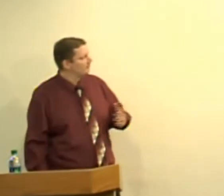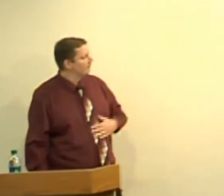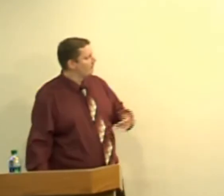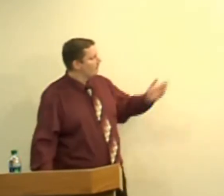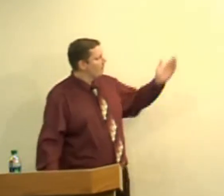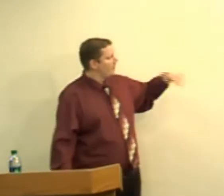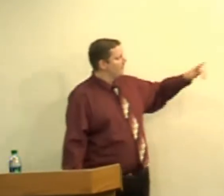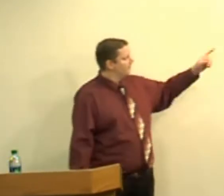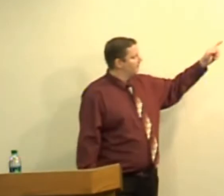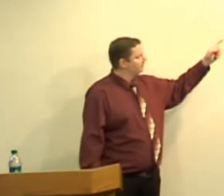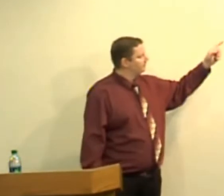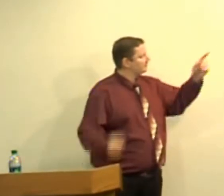Think about this.